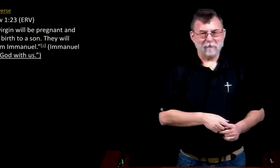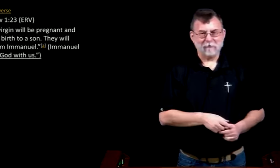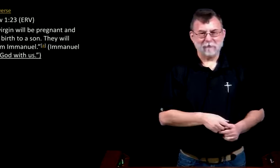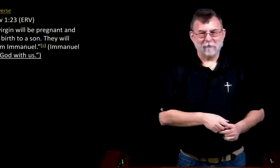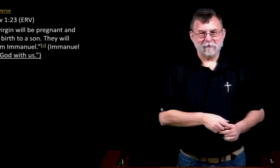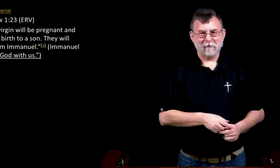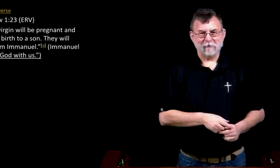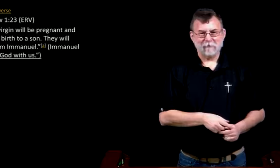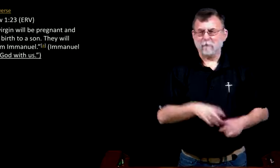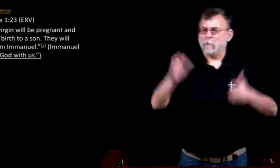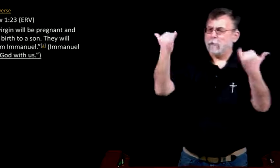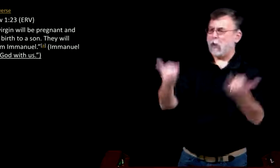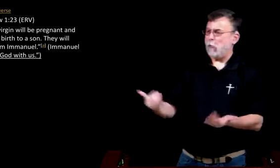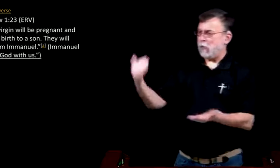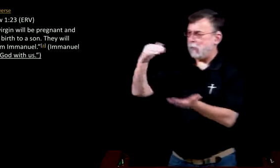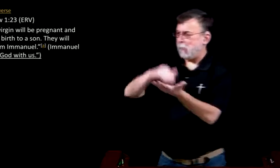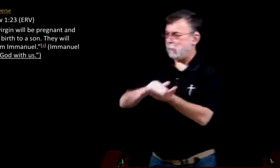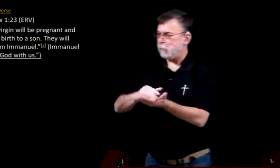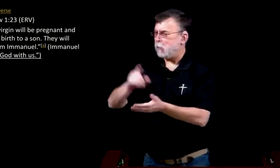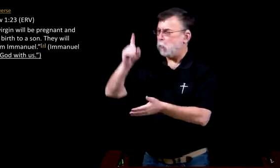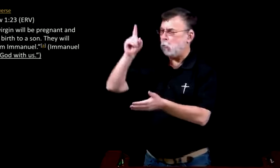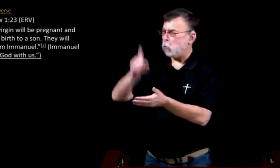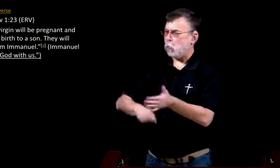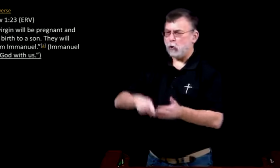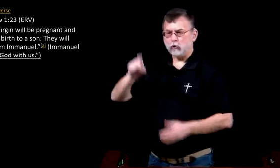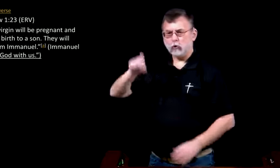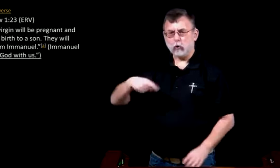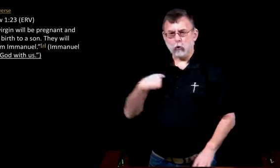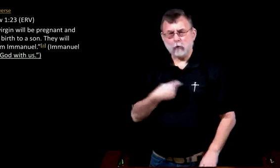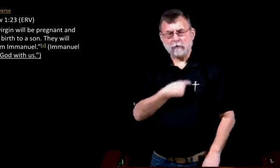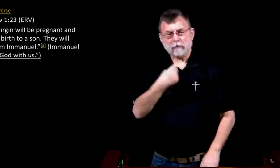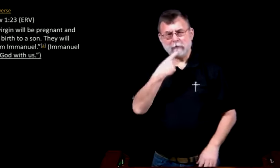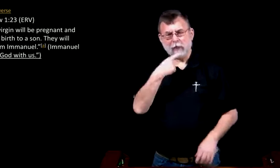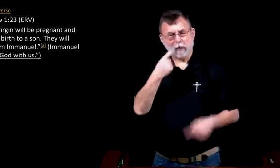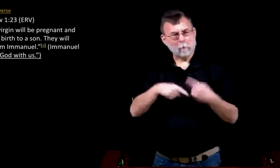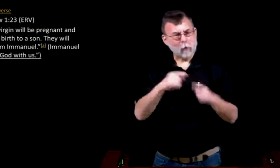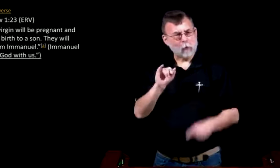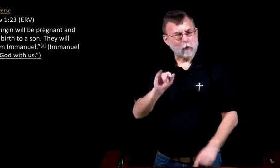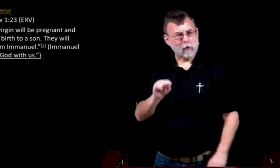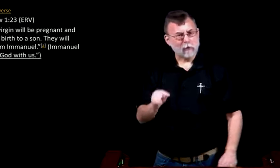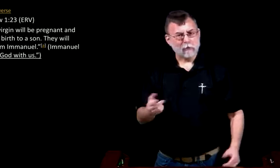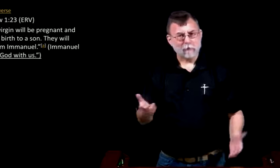with us means God is for us. So what should we say about